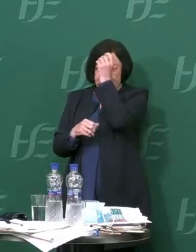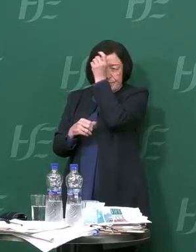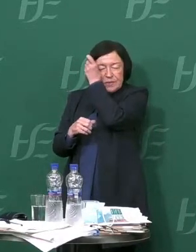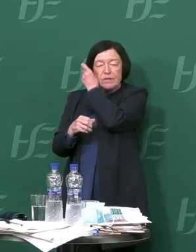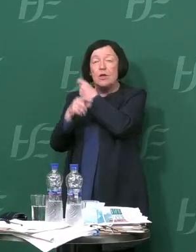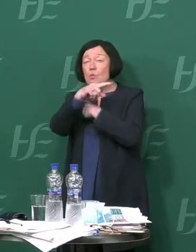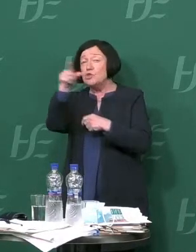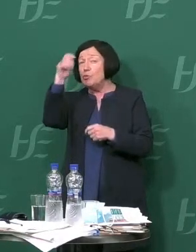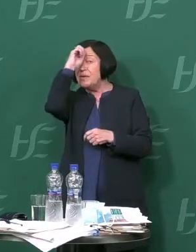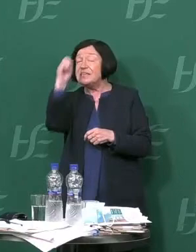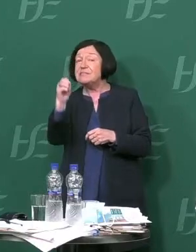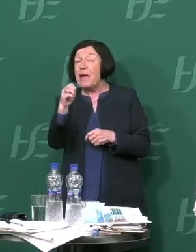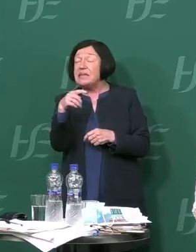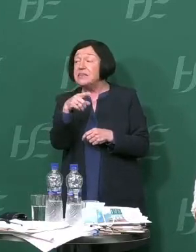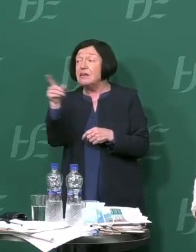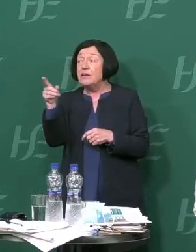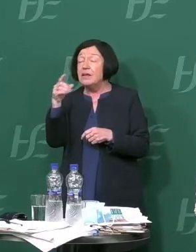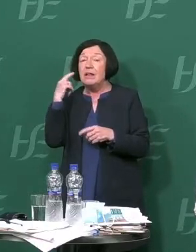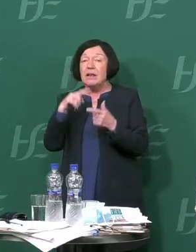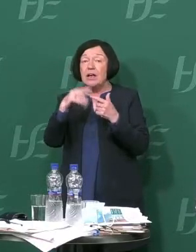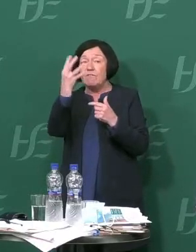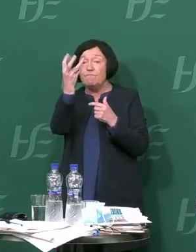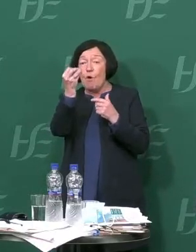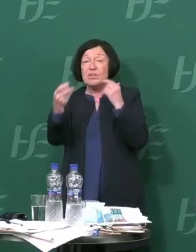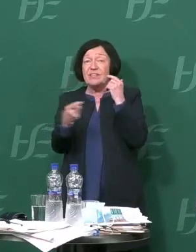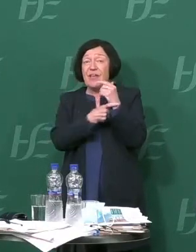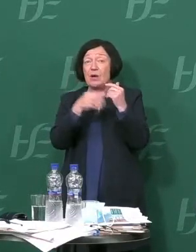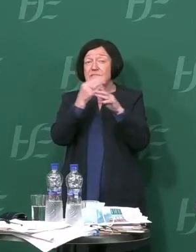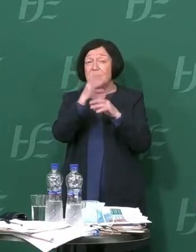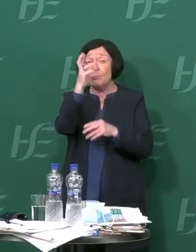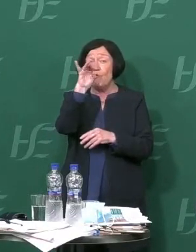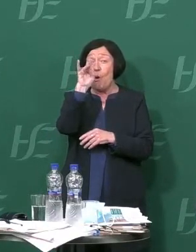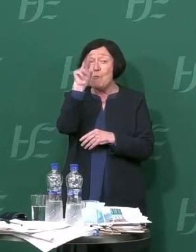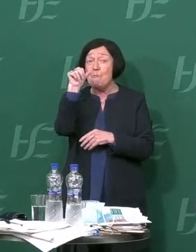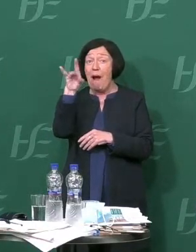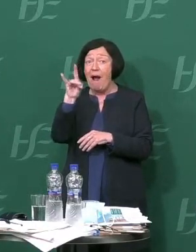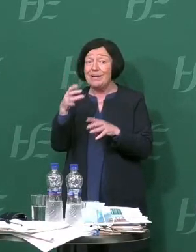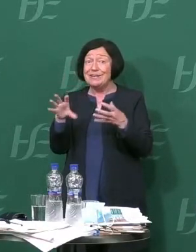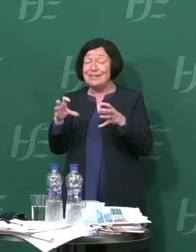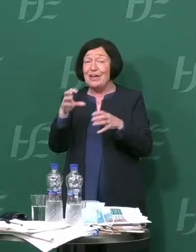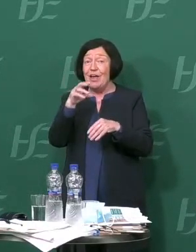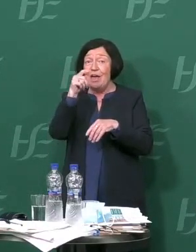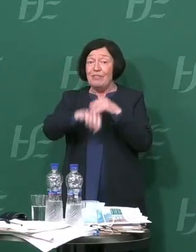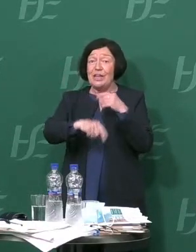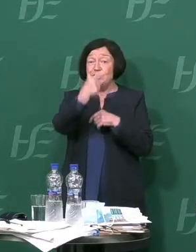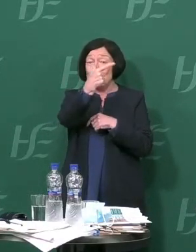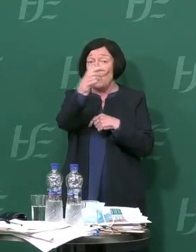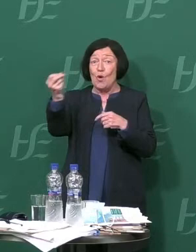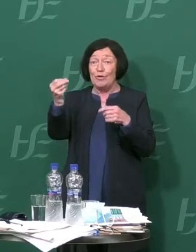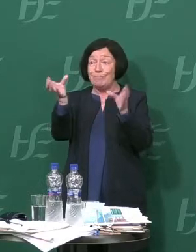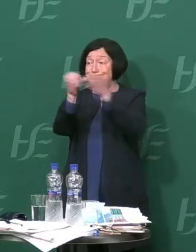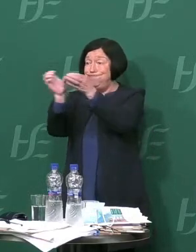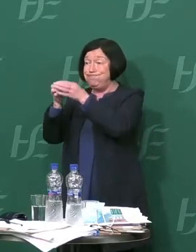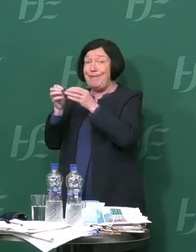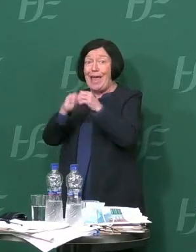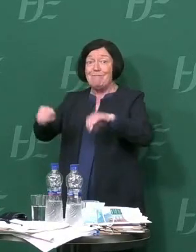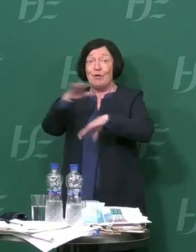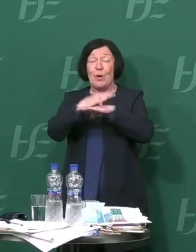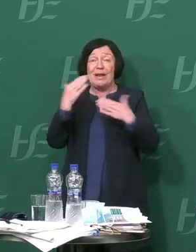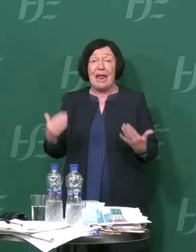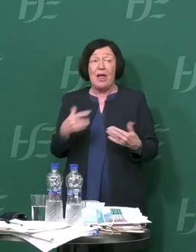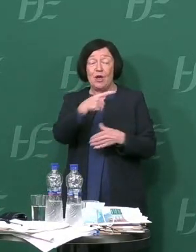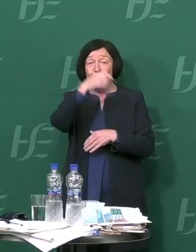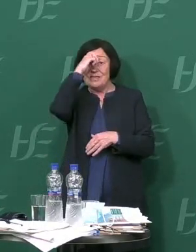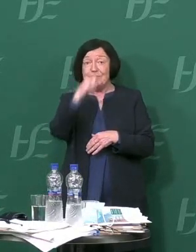Be expecting then, Niamh, when we're seeing like 40,000 in Croke Park and potentially groups of 200 gathering everywhere now, would